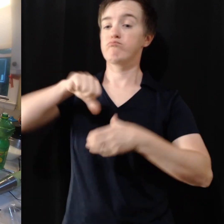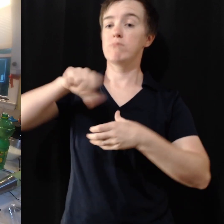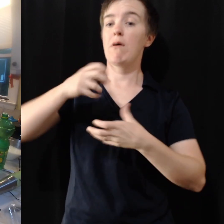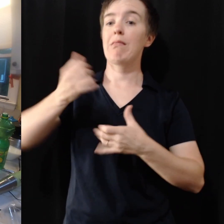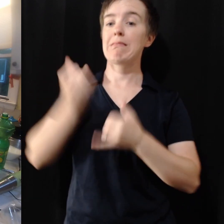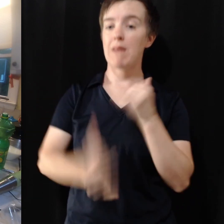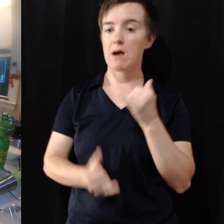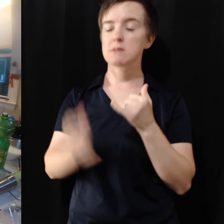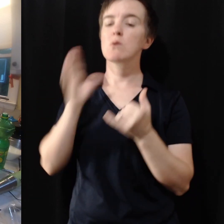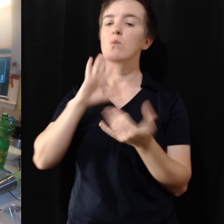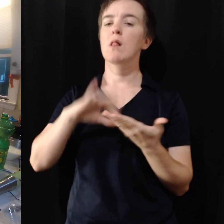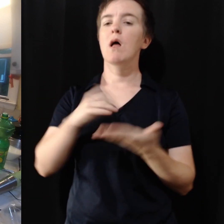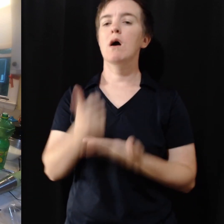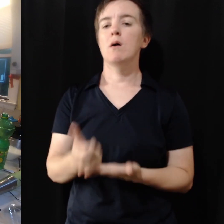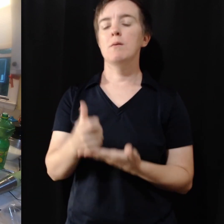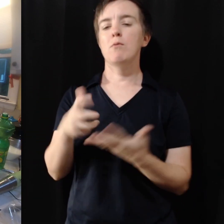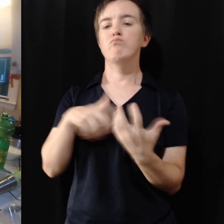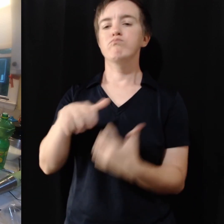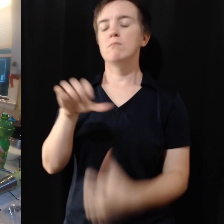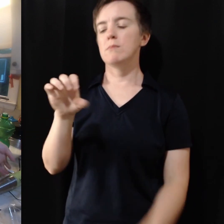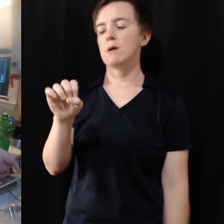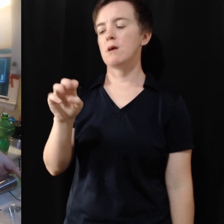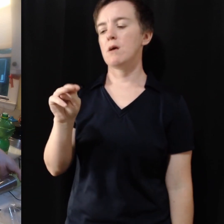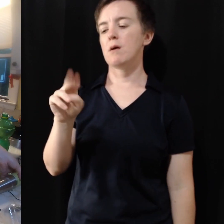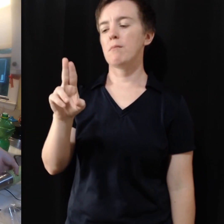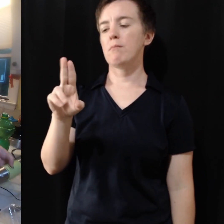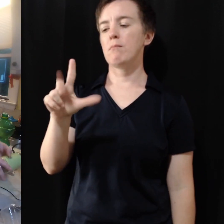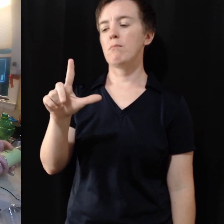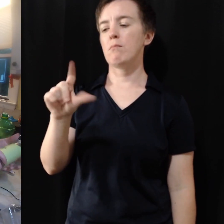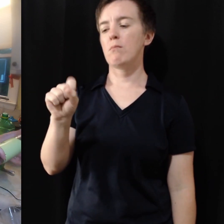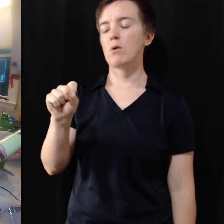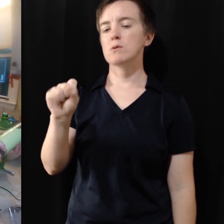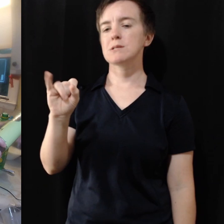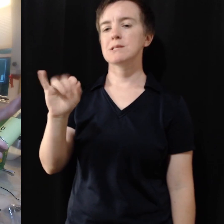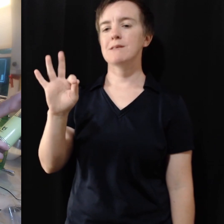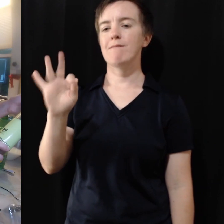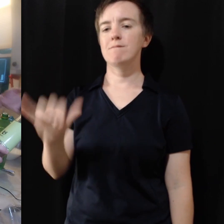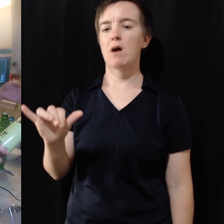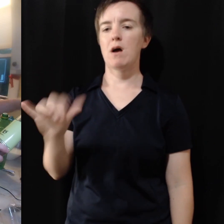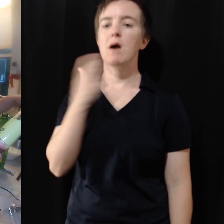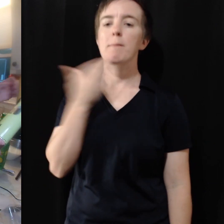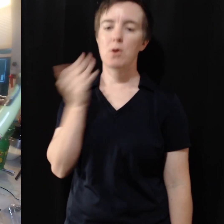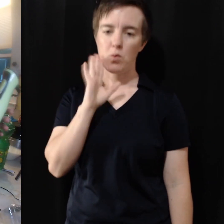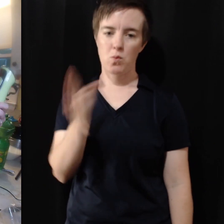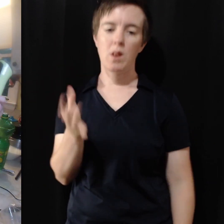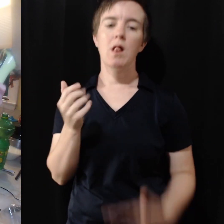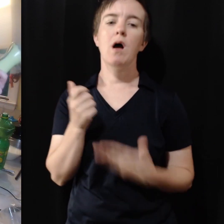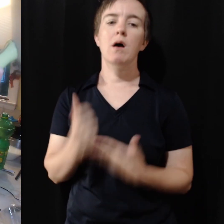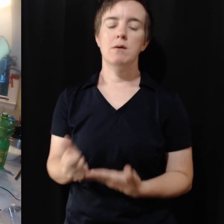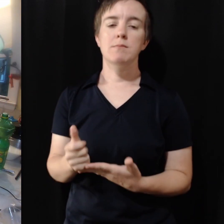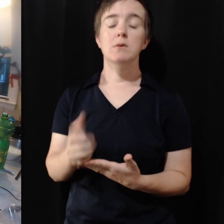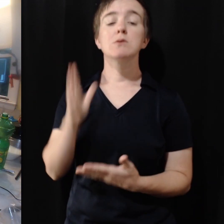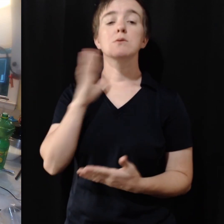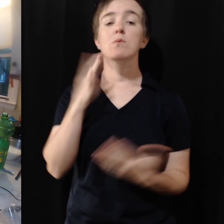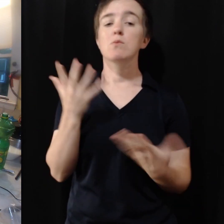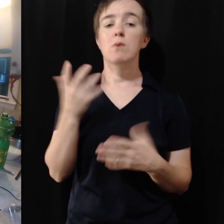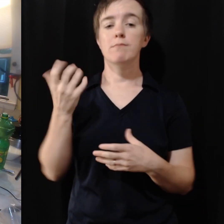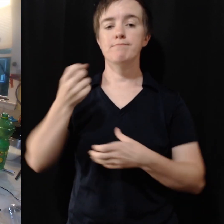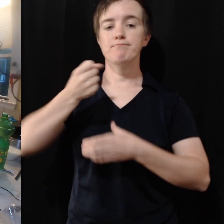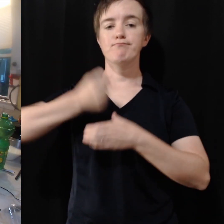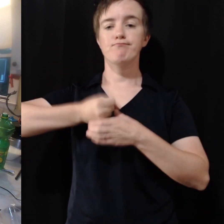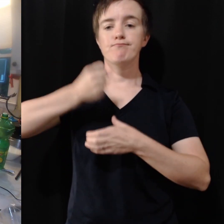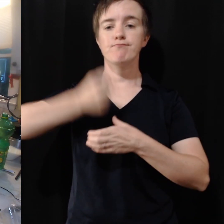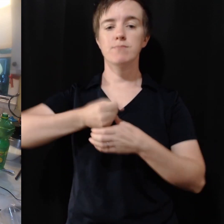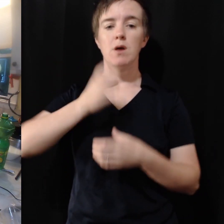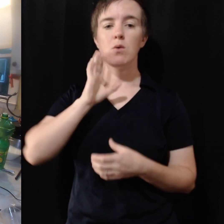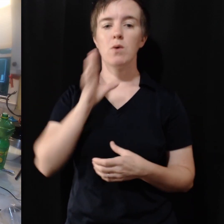it makes it emulsify better. And what we're going to do is we're going to put it in